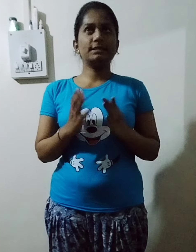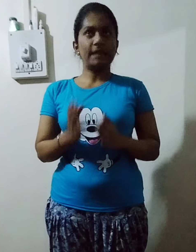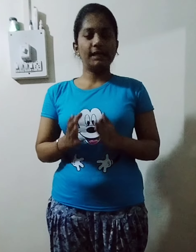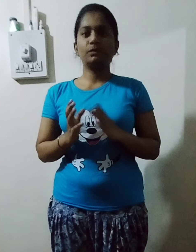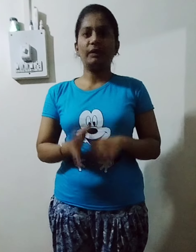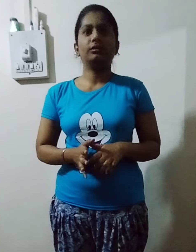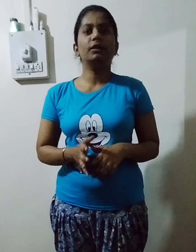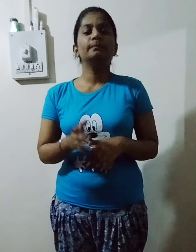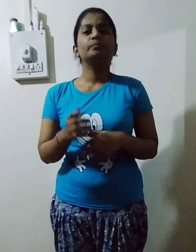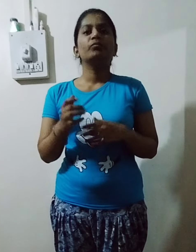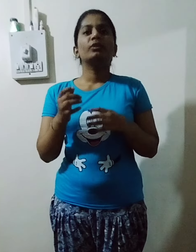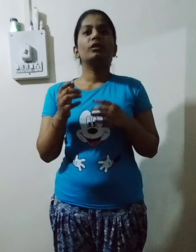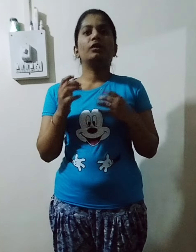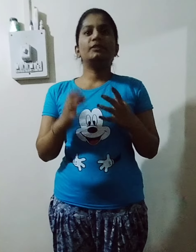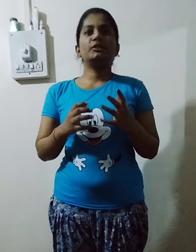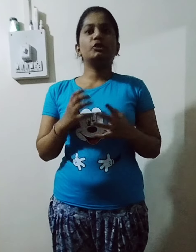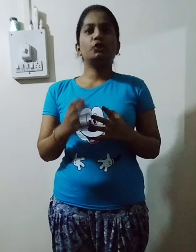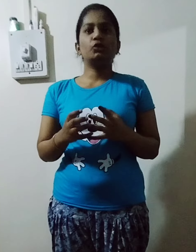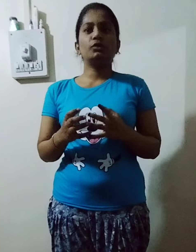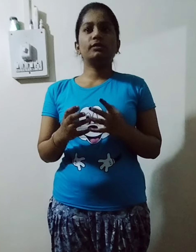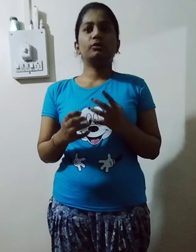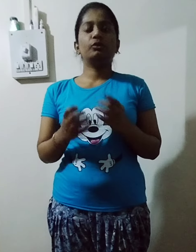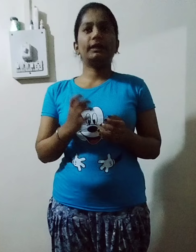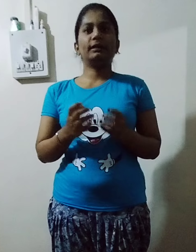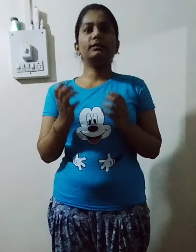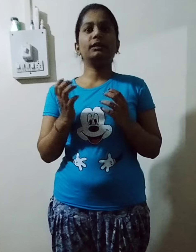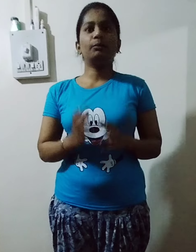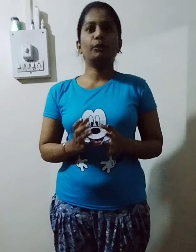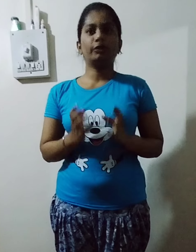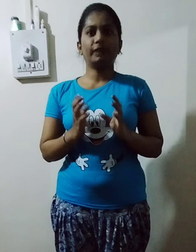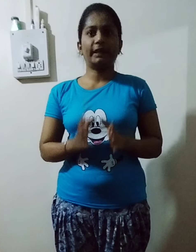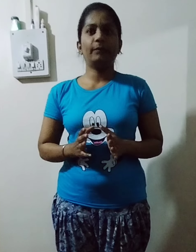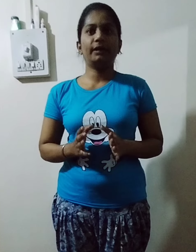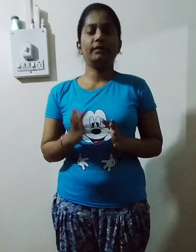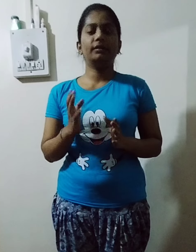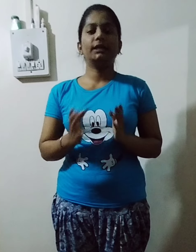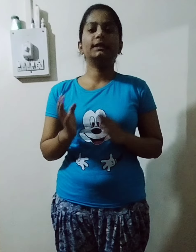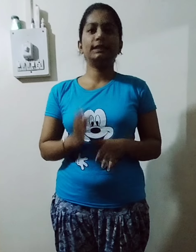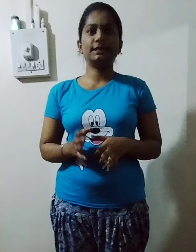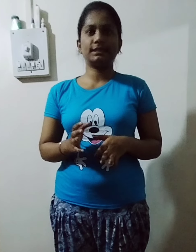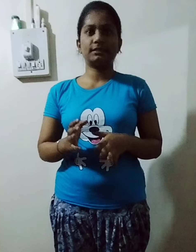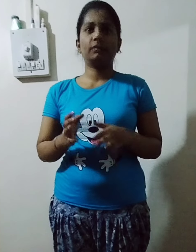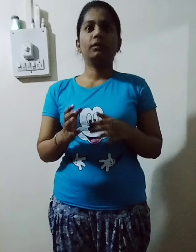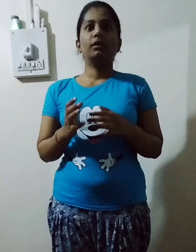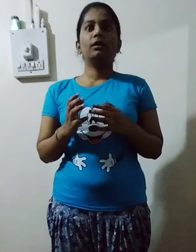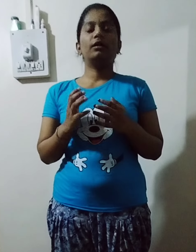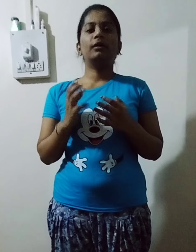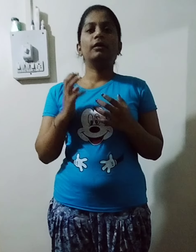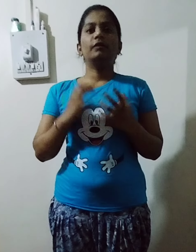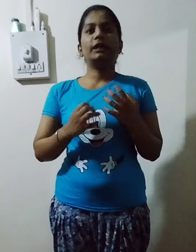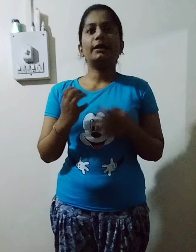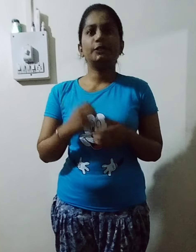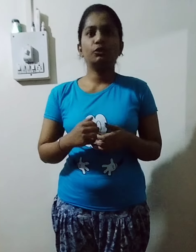size method, which is used to return the number of element in the list. We can use